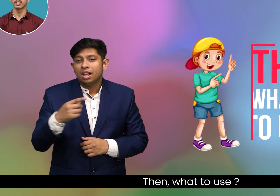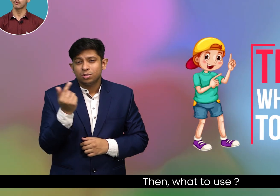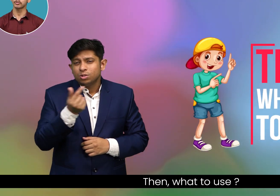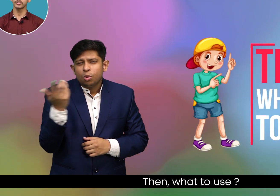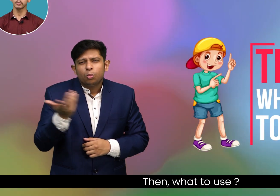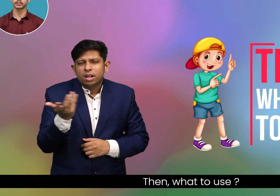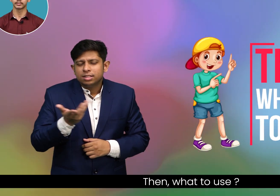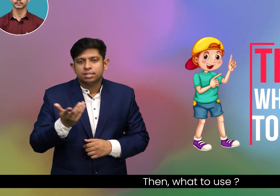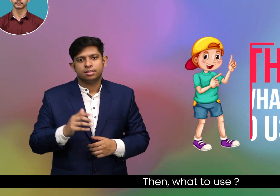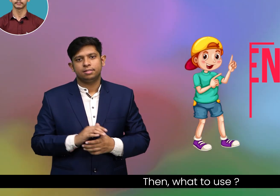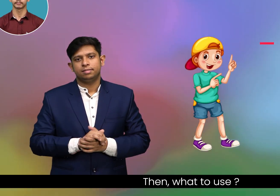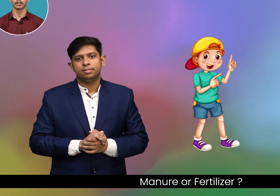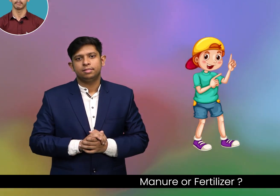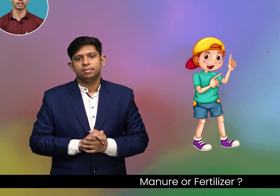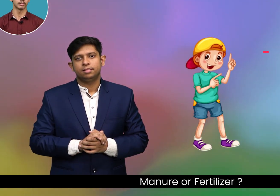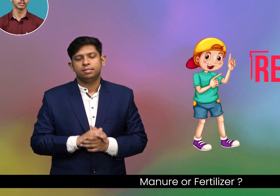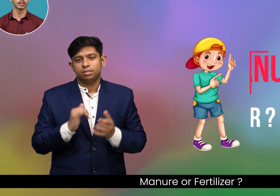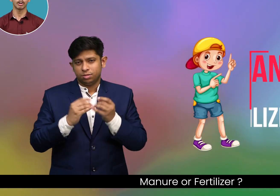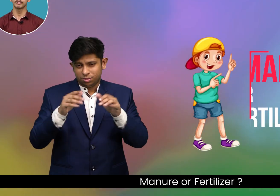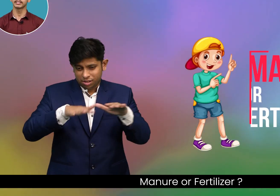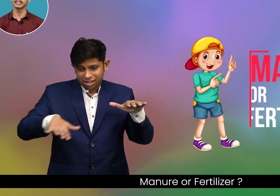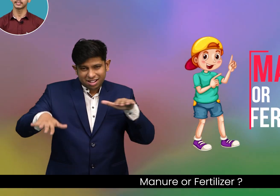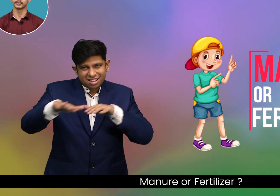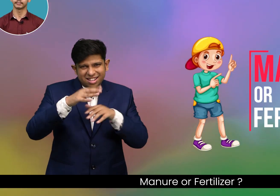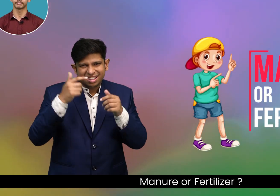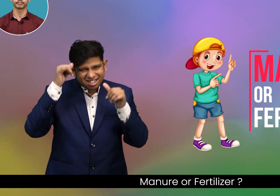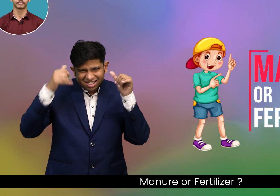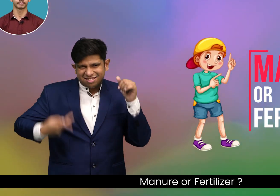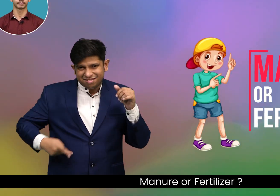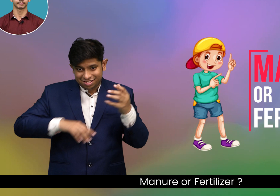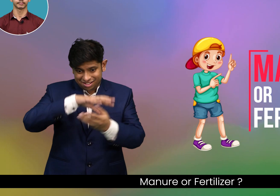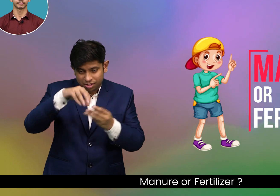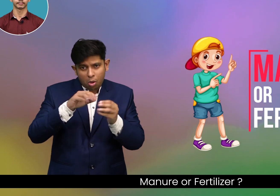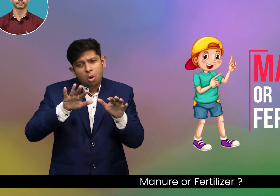Then what to use? Manure or fertilizer?